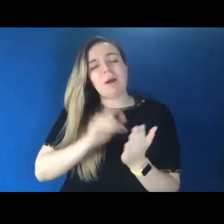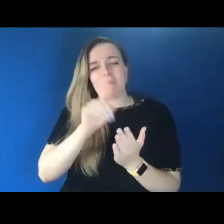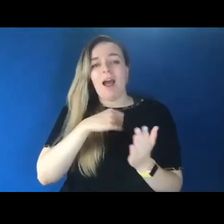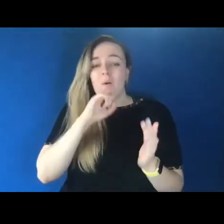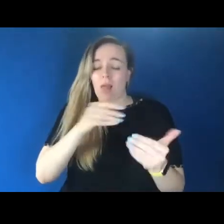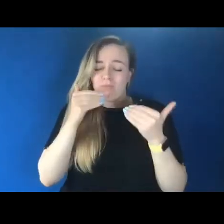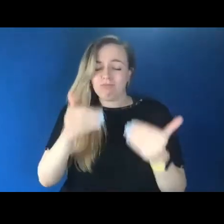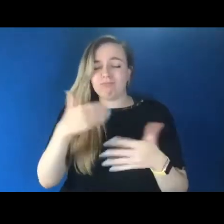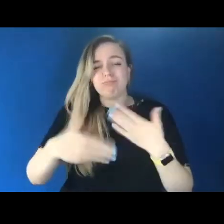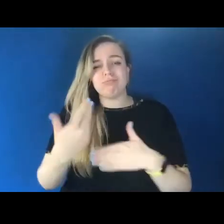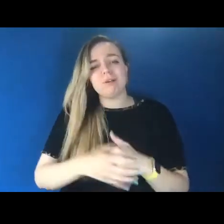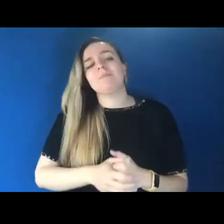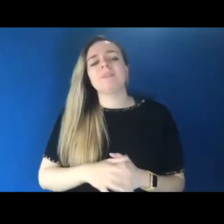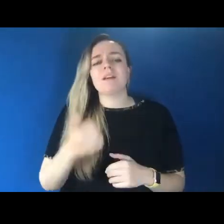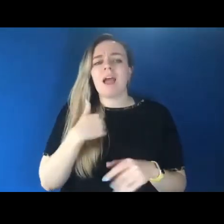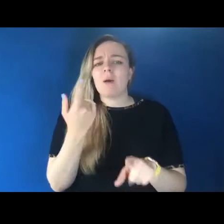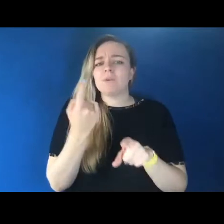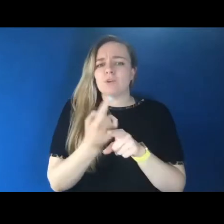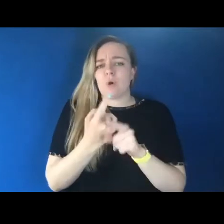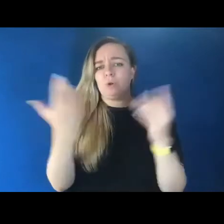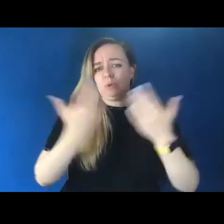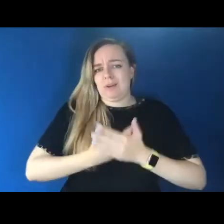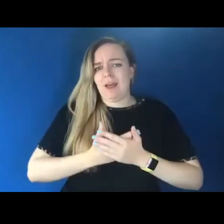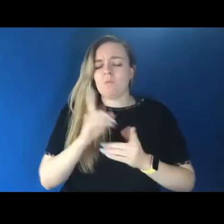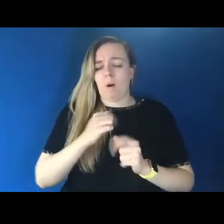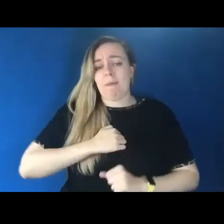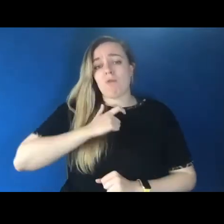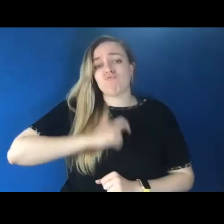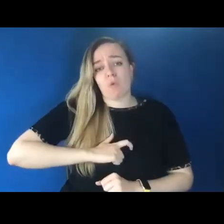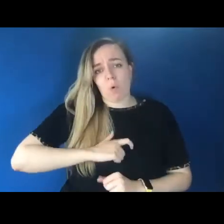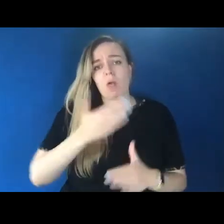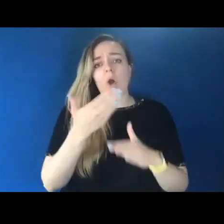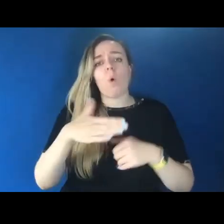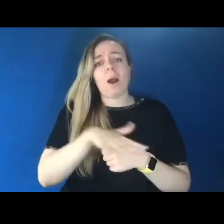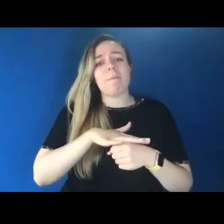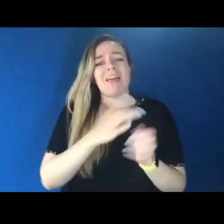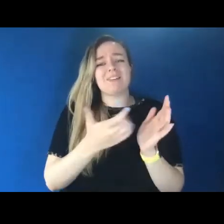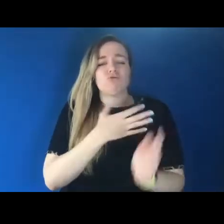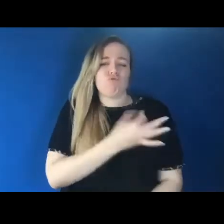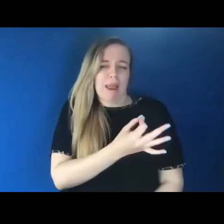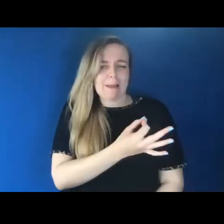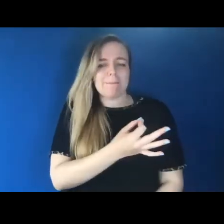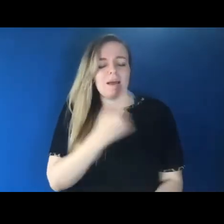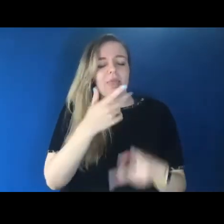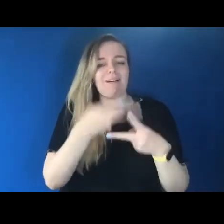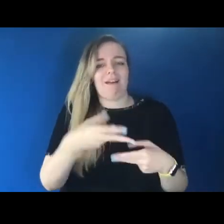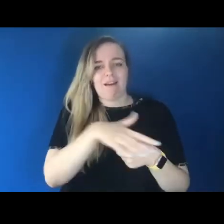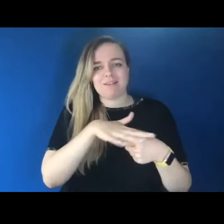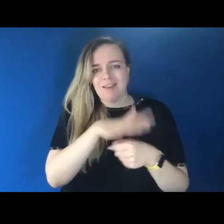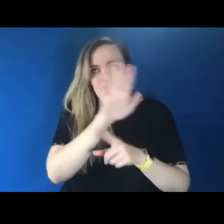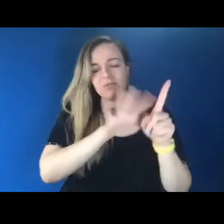on. I'm speaking tonight in the context of my role as a workplace rep in the care sector in